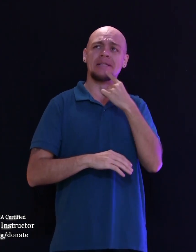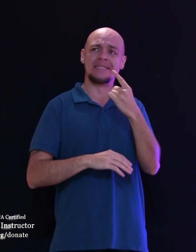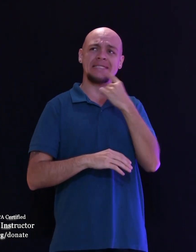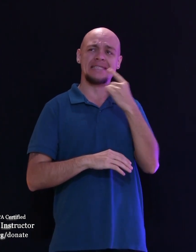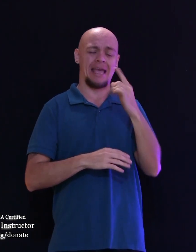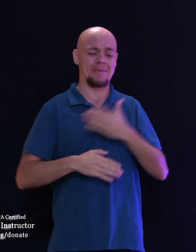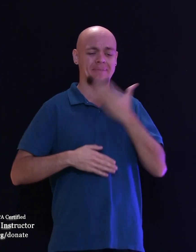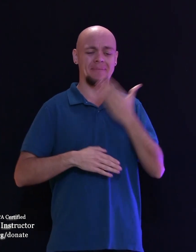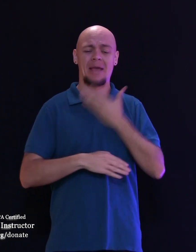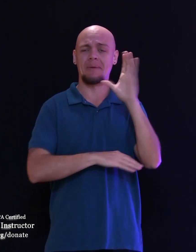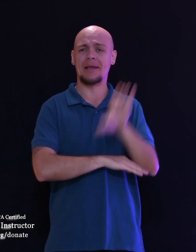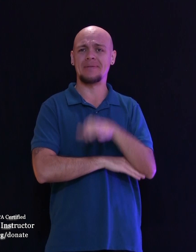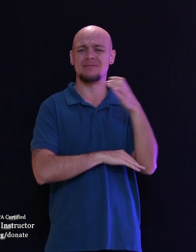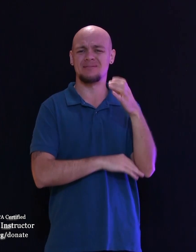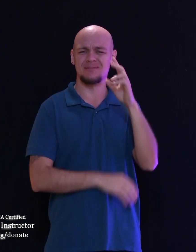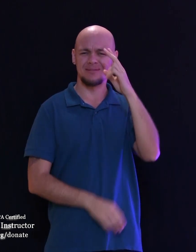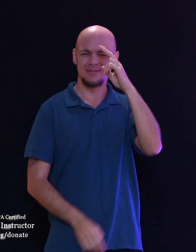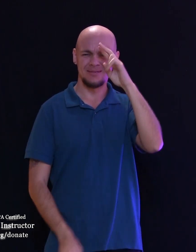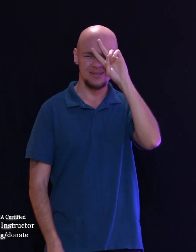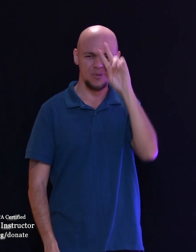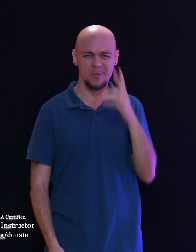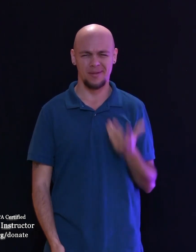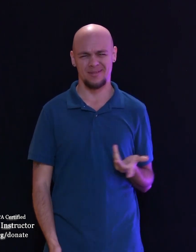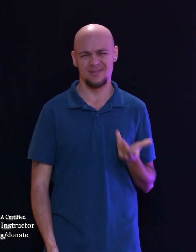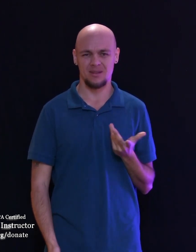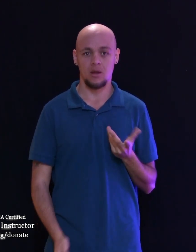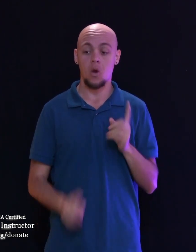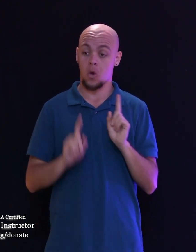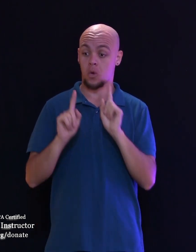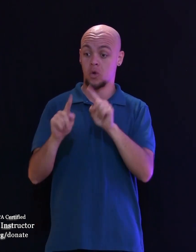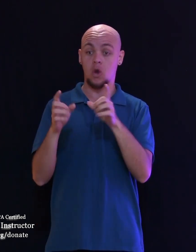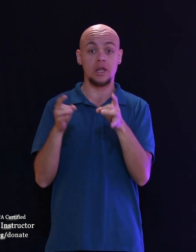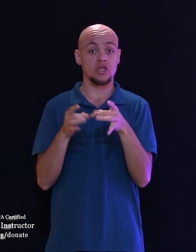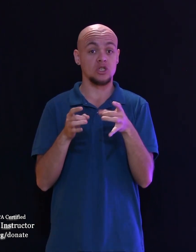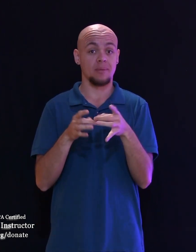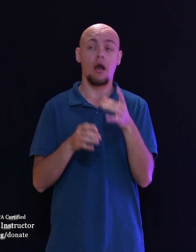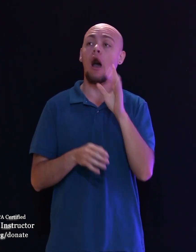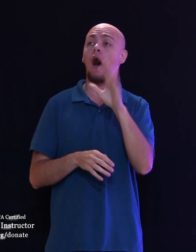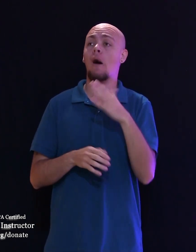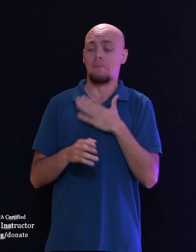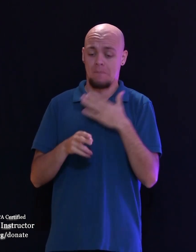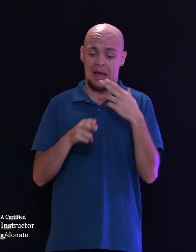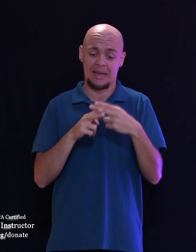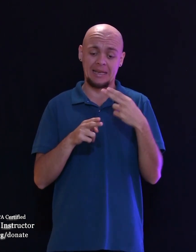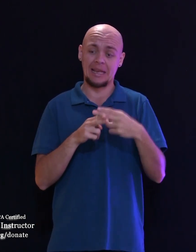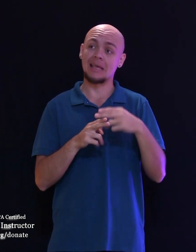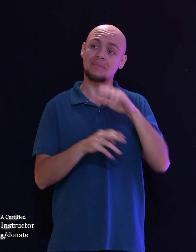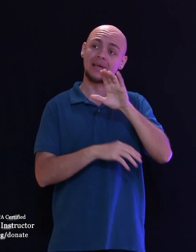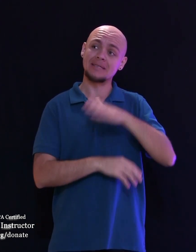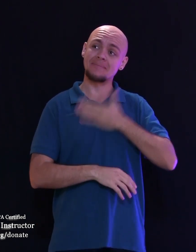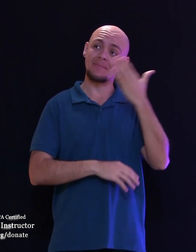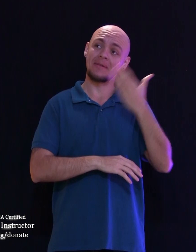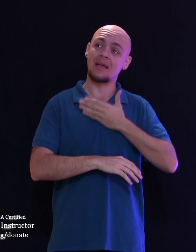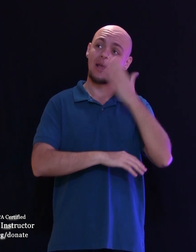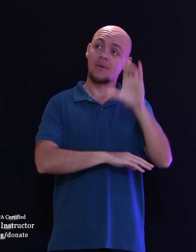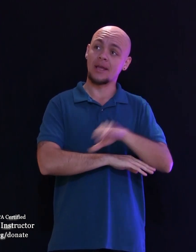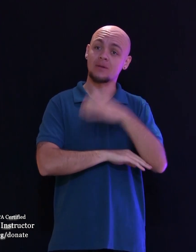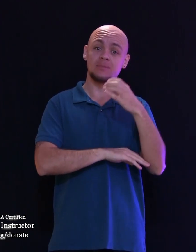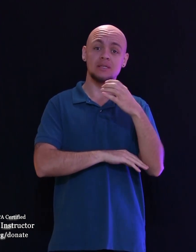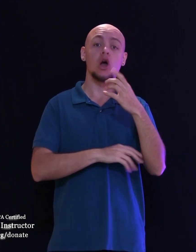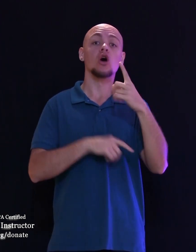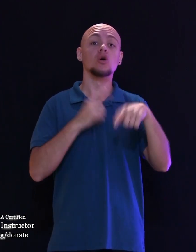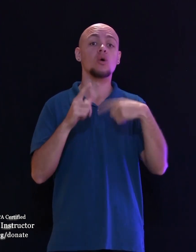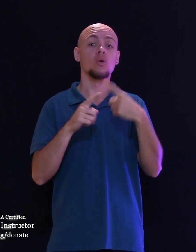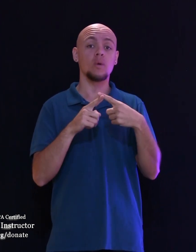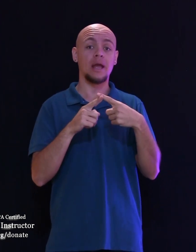Or being stupid and going into Starbucks and telling them, my name is Merry Christmas. So they have to call out Merry Christmas when they